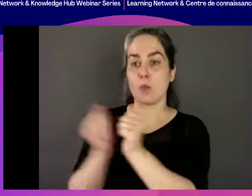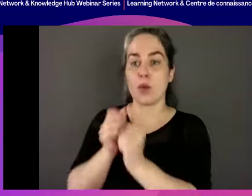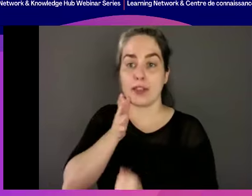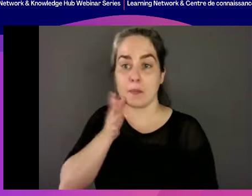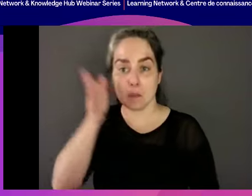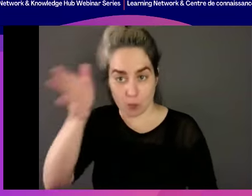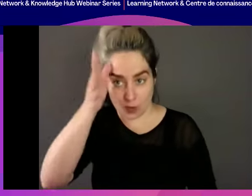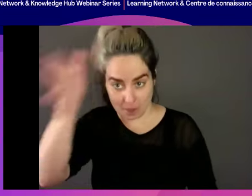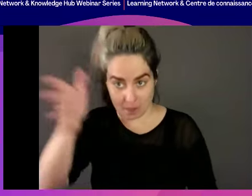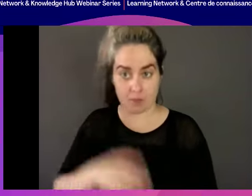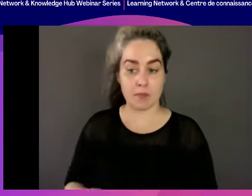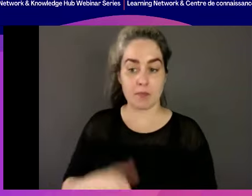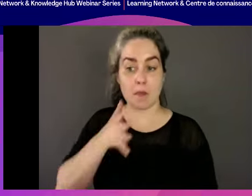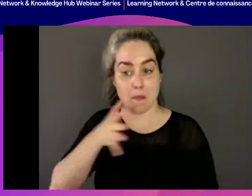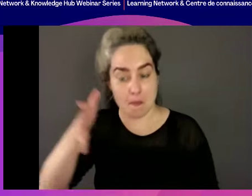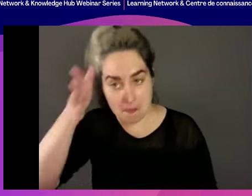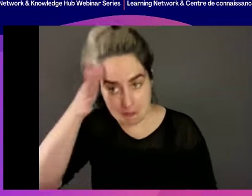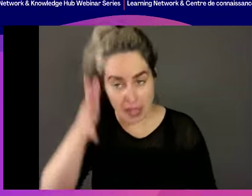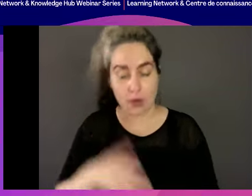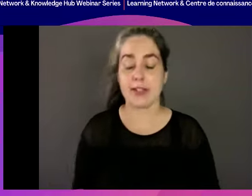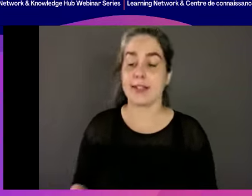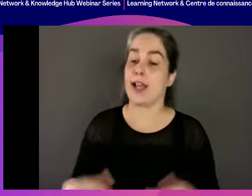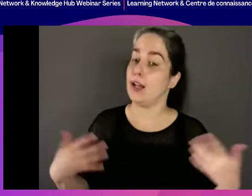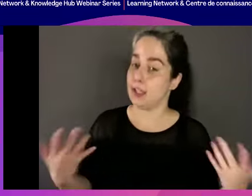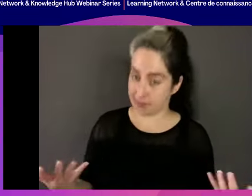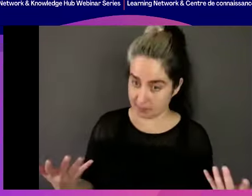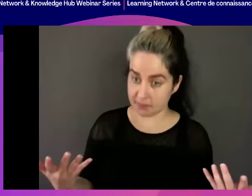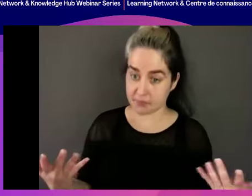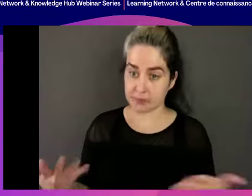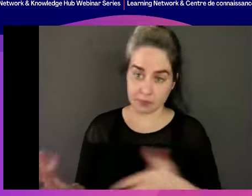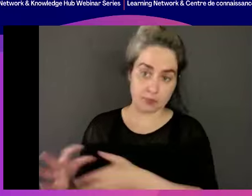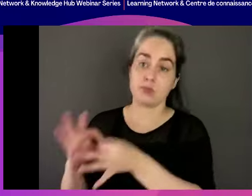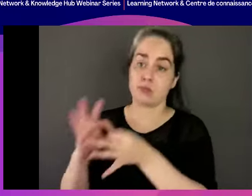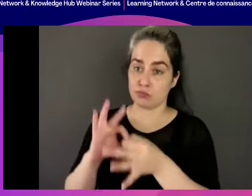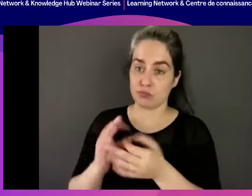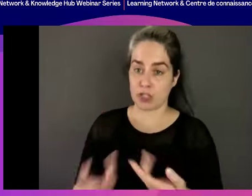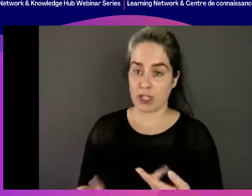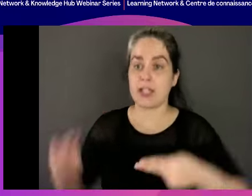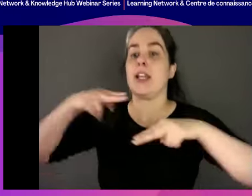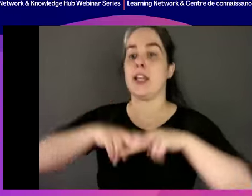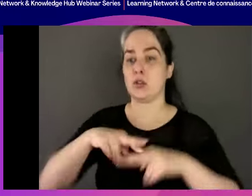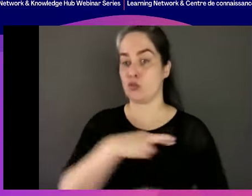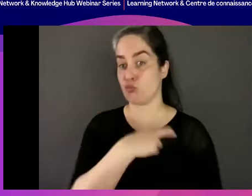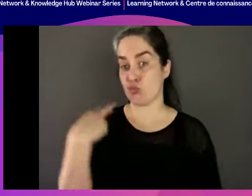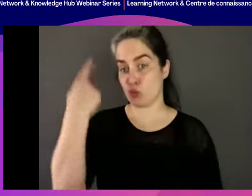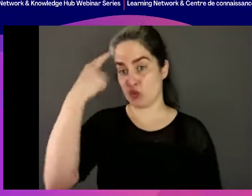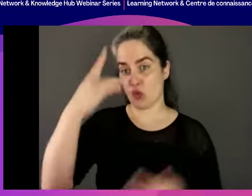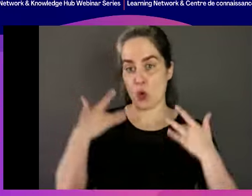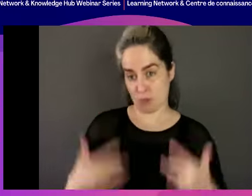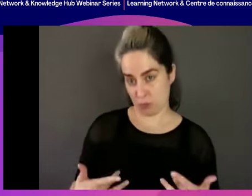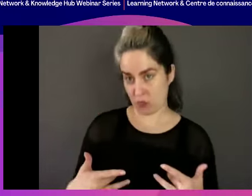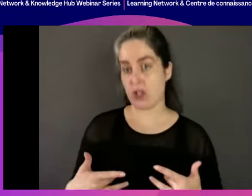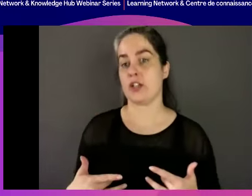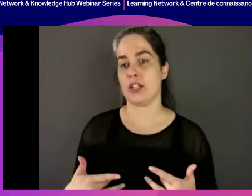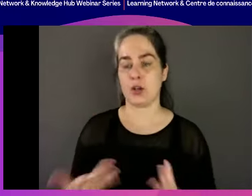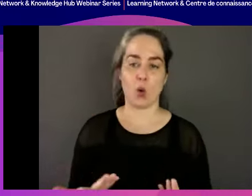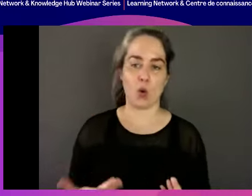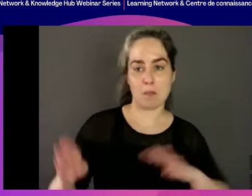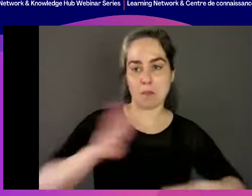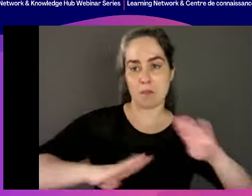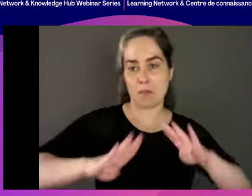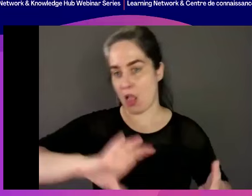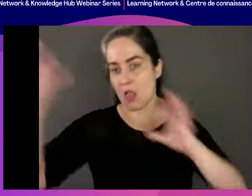parents, and ultimately was associated with an increased risk for depressive symptoms and delinquency in